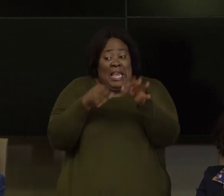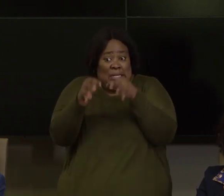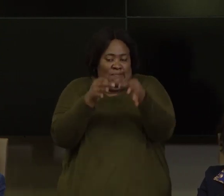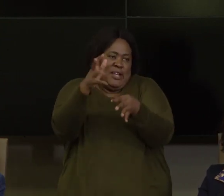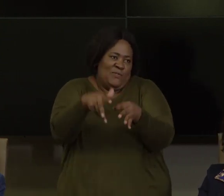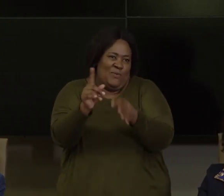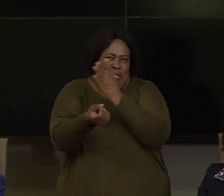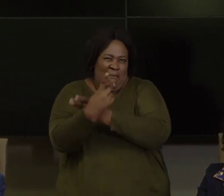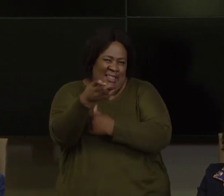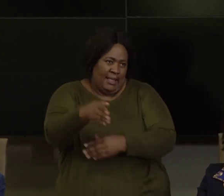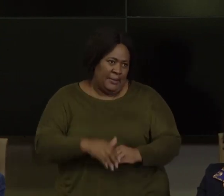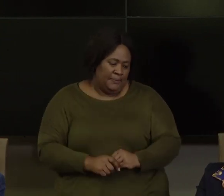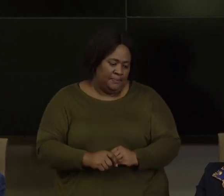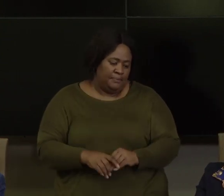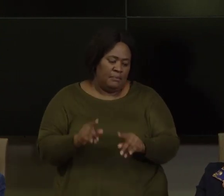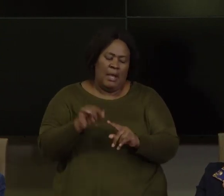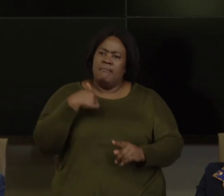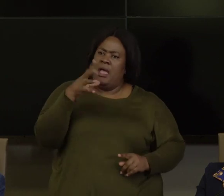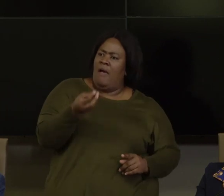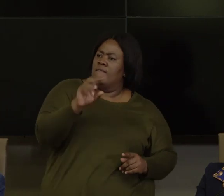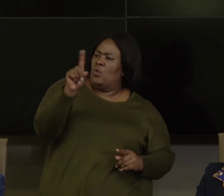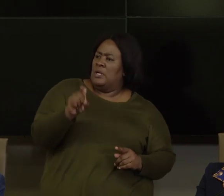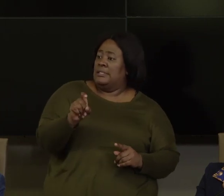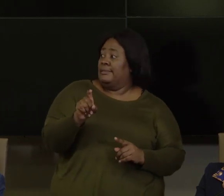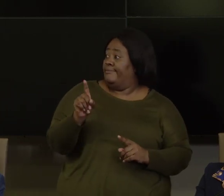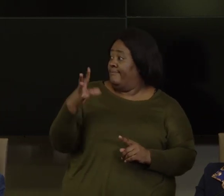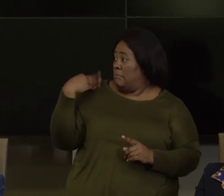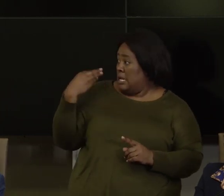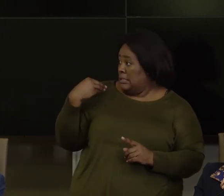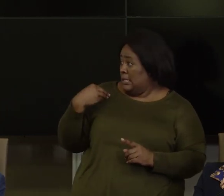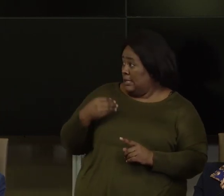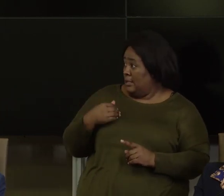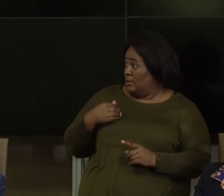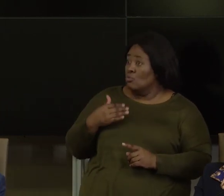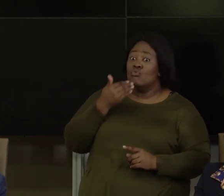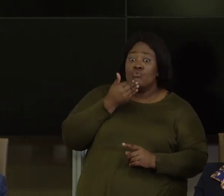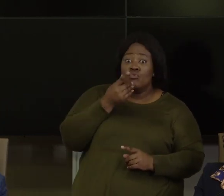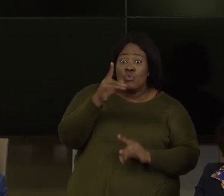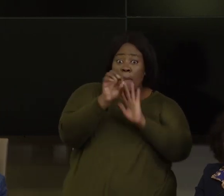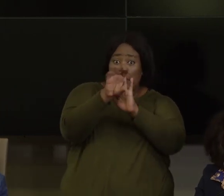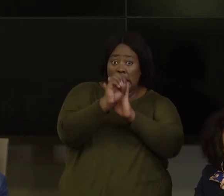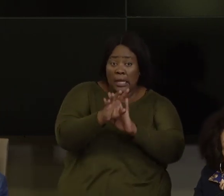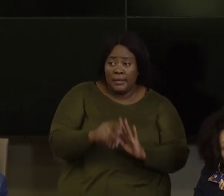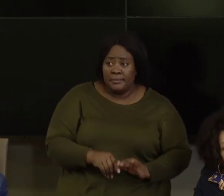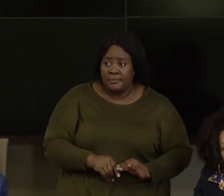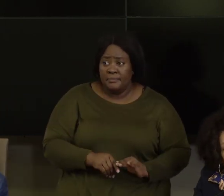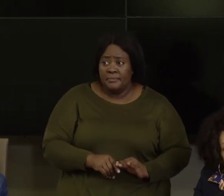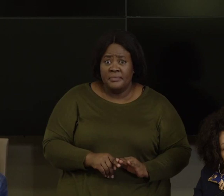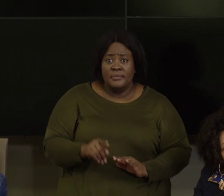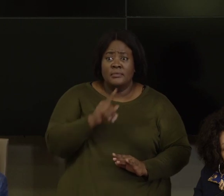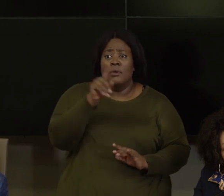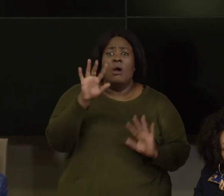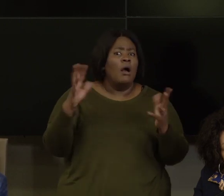that is happening. But I have a question, Minister Mtembu. To who? To the media. Oh. How are they